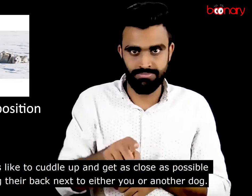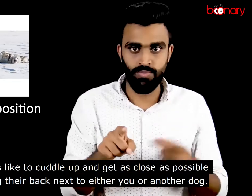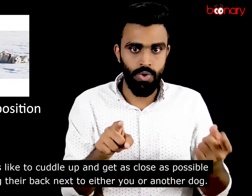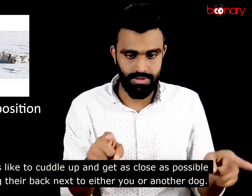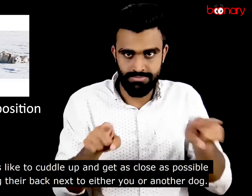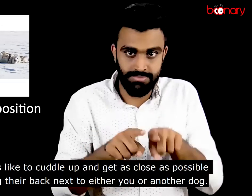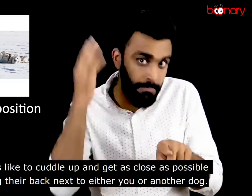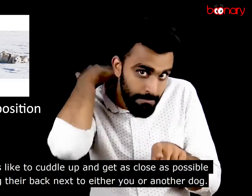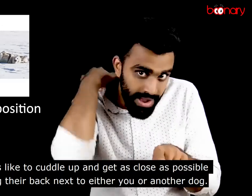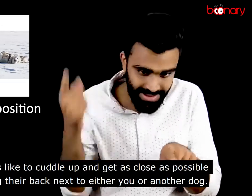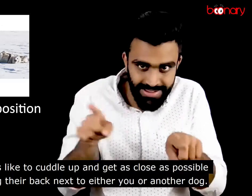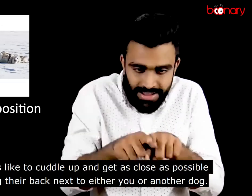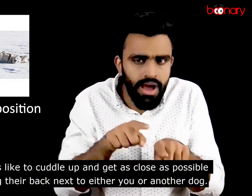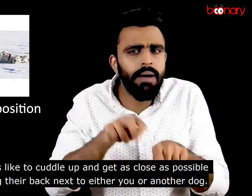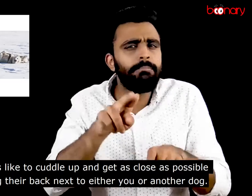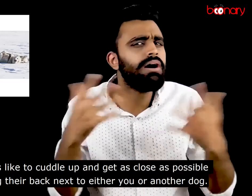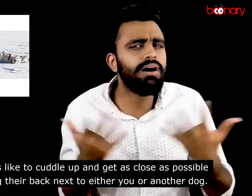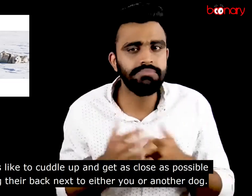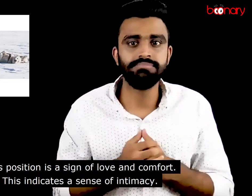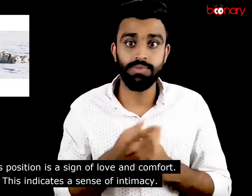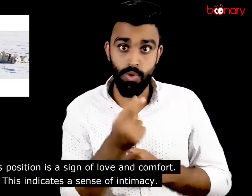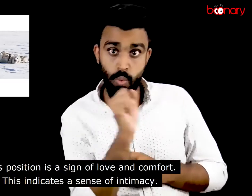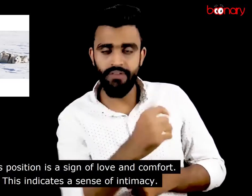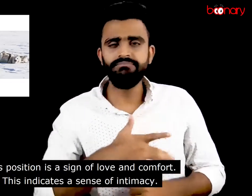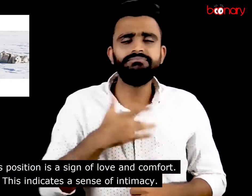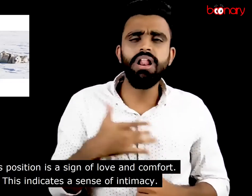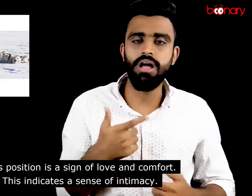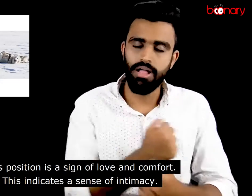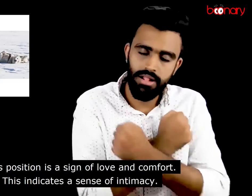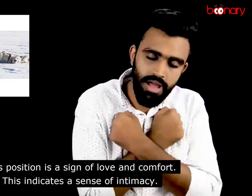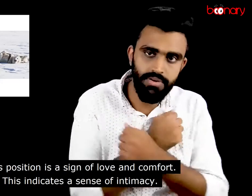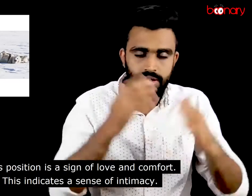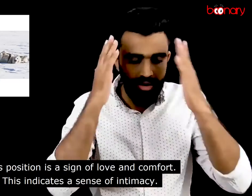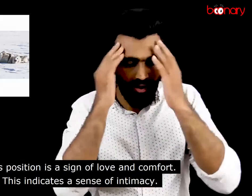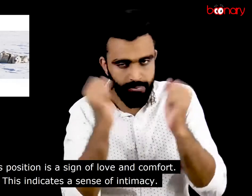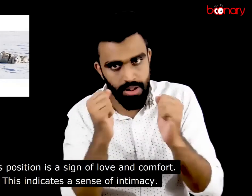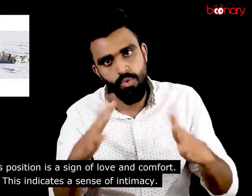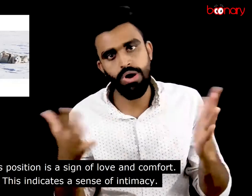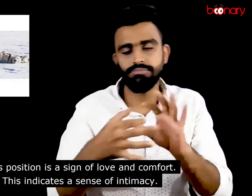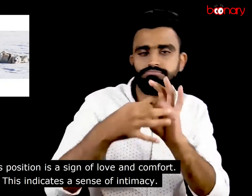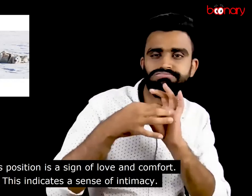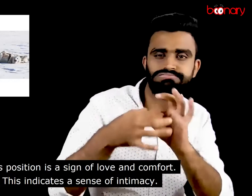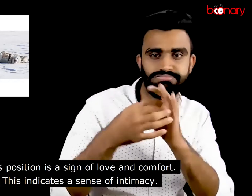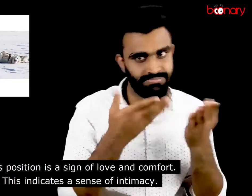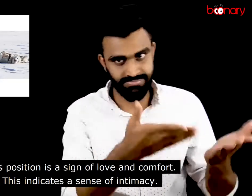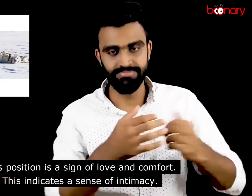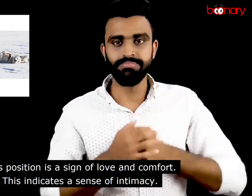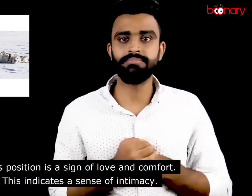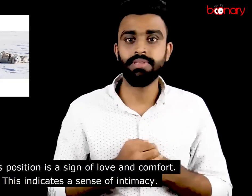back next to either you or another dog. This position is a sign of love and comfort and indicates a sense